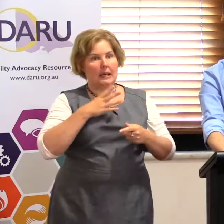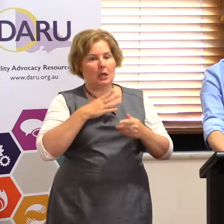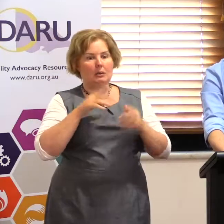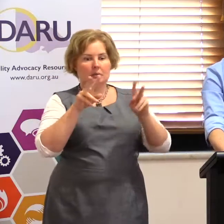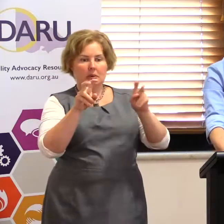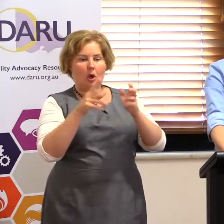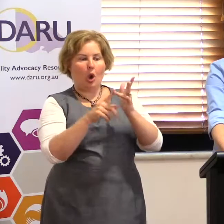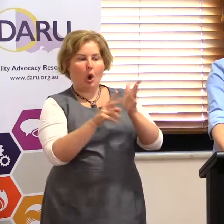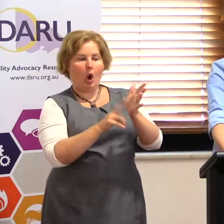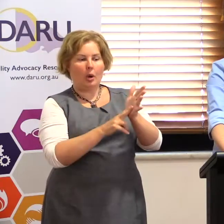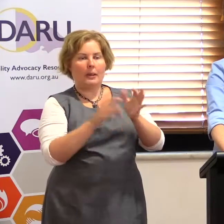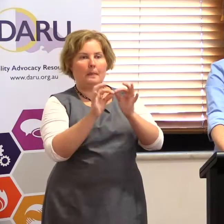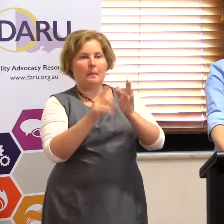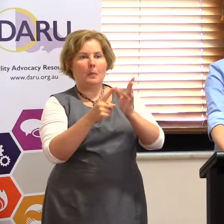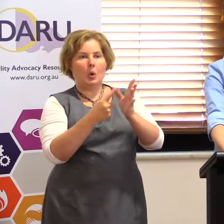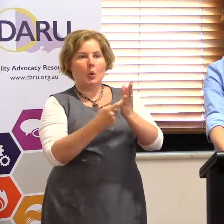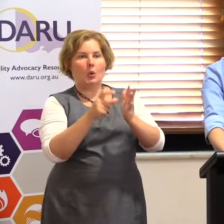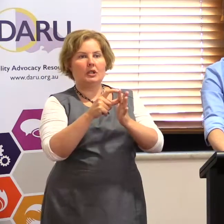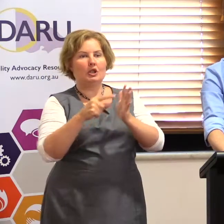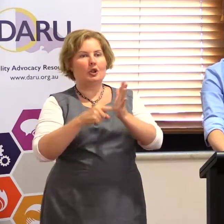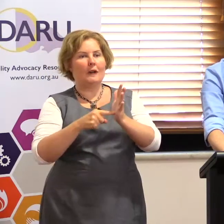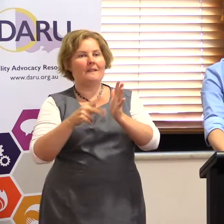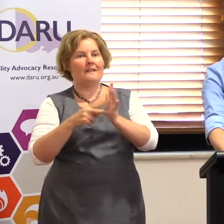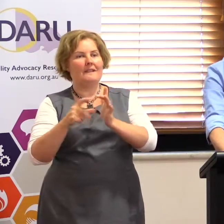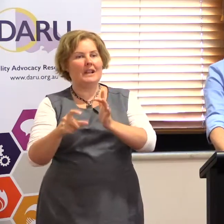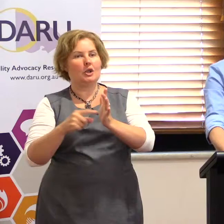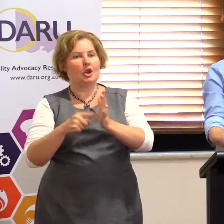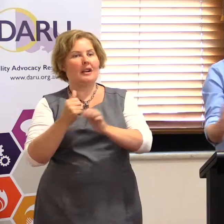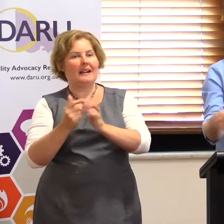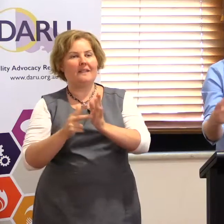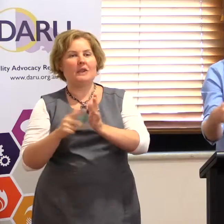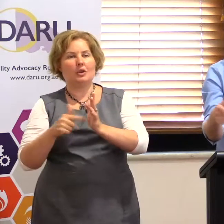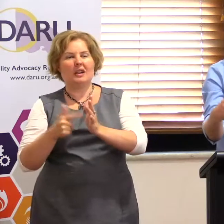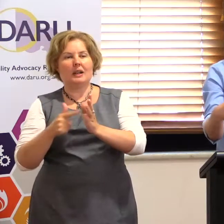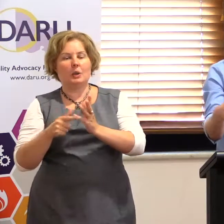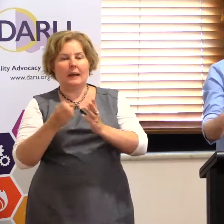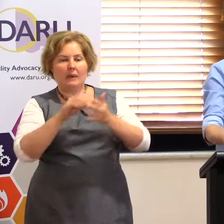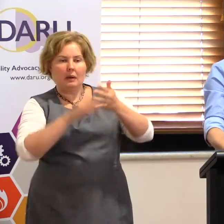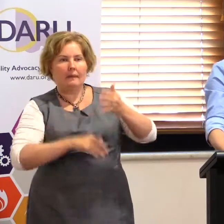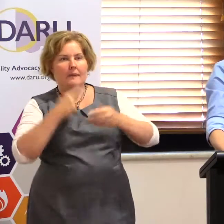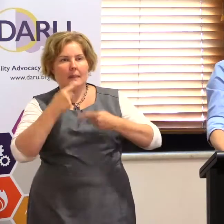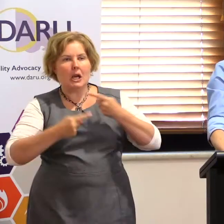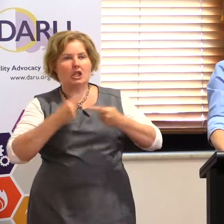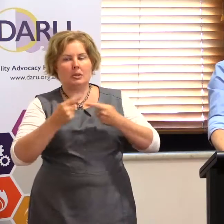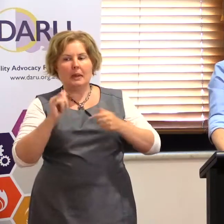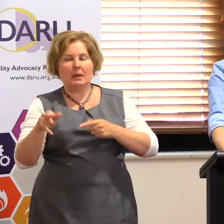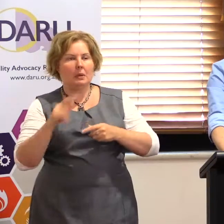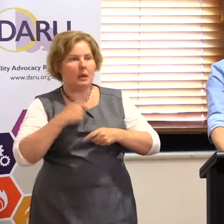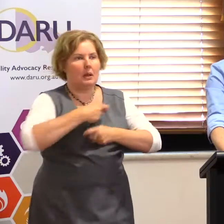getonboard.vic.gov.au, and under becoming a board member, there's a couple of information sheets. And again, maybe we'll get it